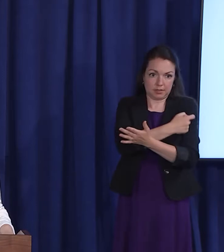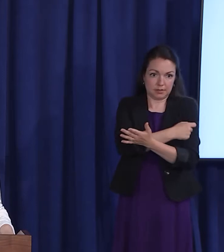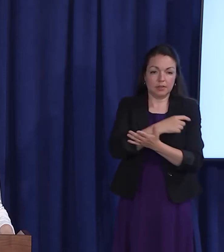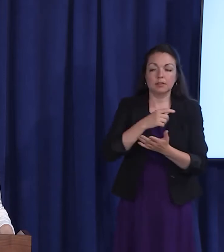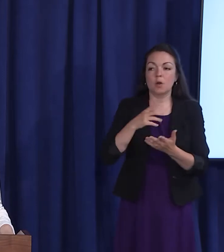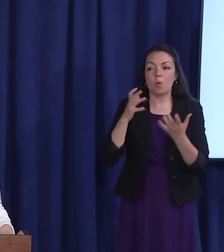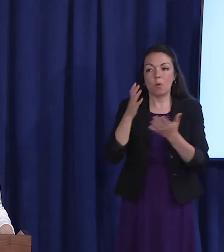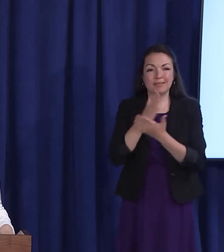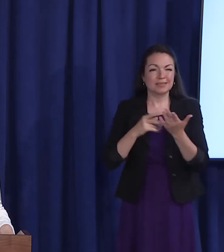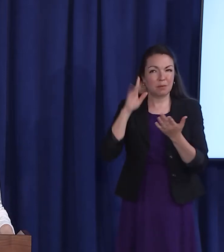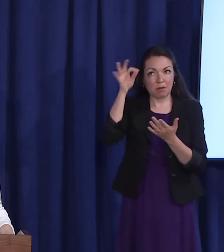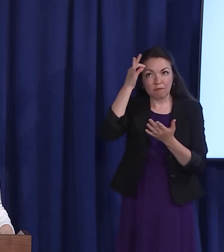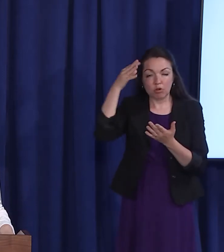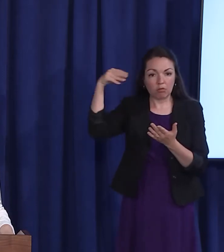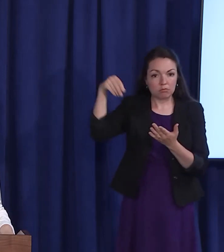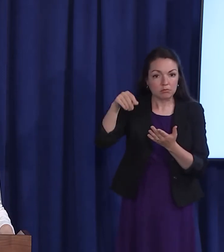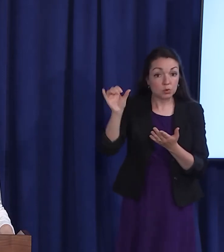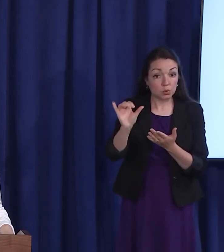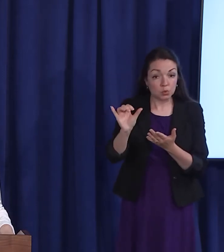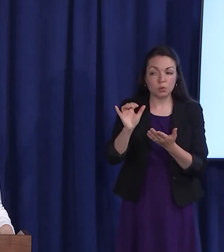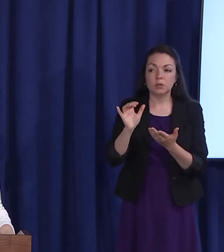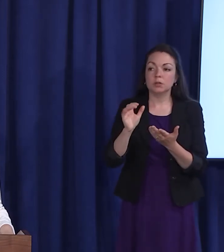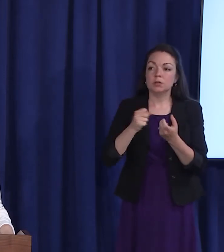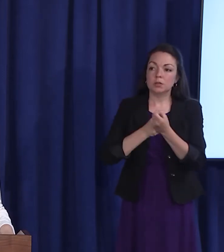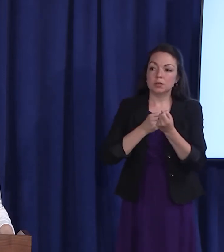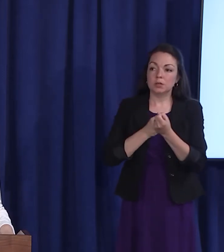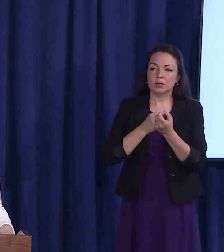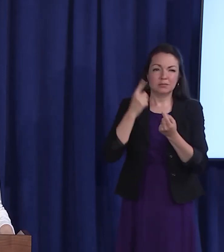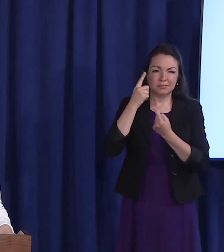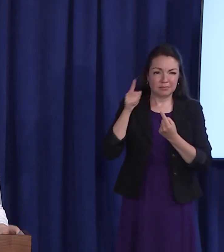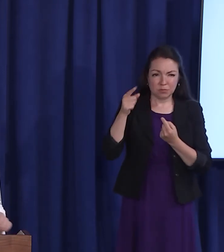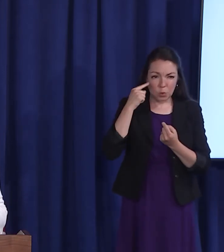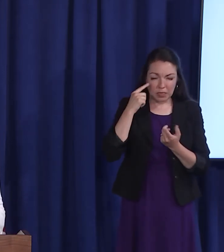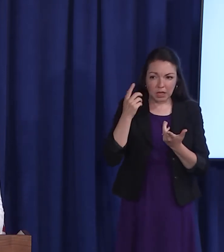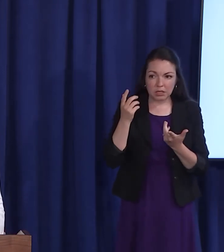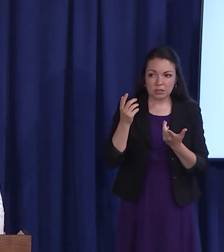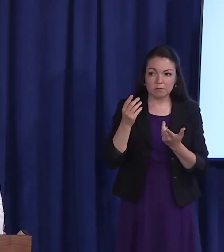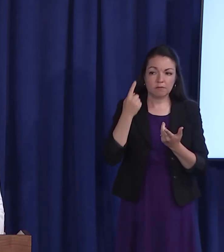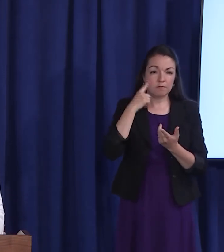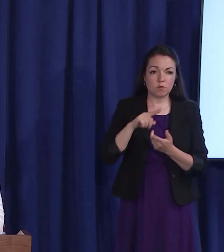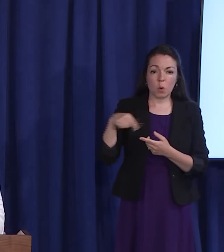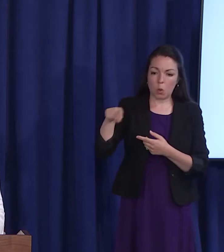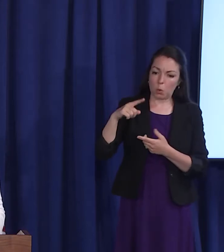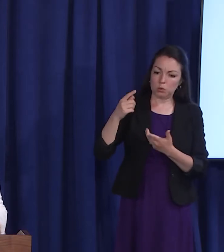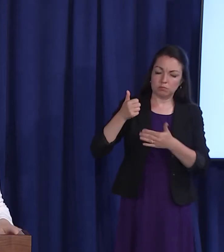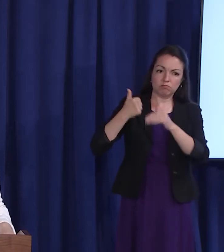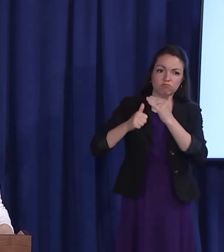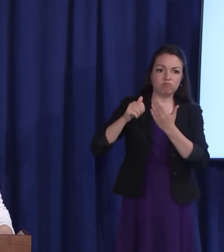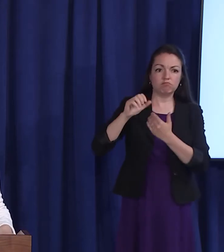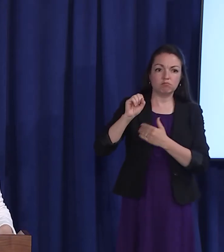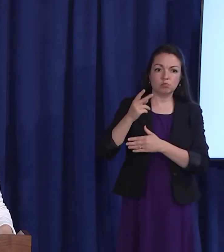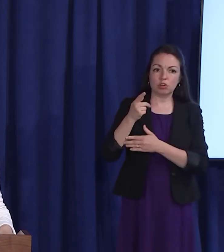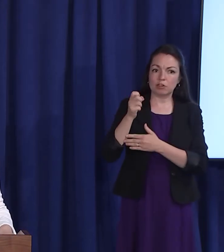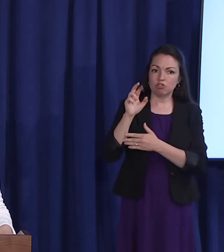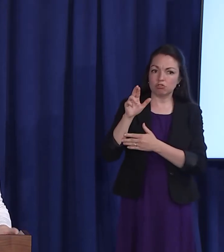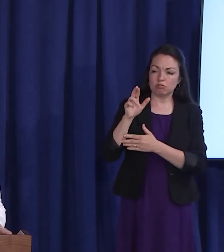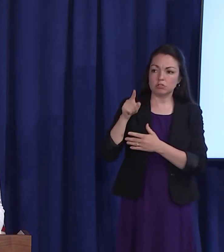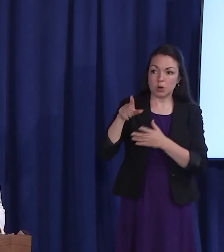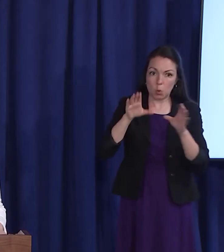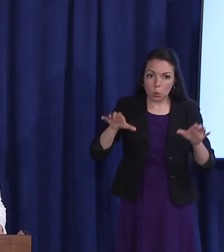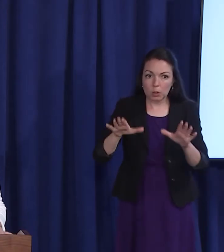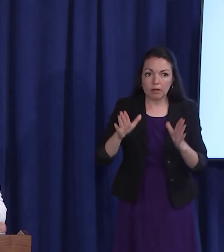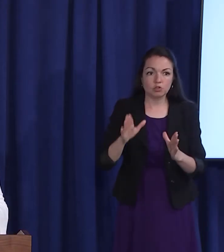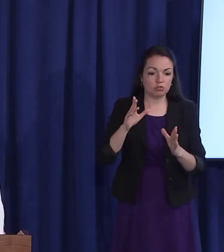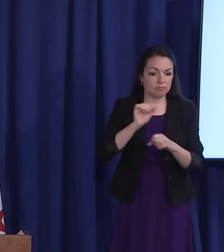that federal relief as well. Where do you stand on that? Do you think that's a good idea? Do homeless shelters and organizers deserve that same status?